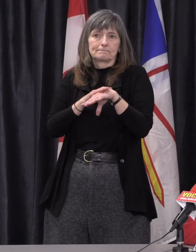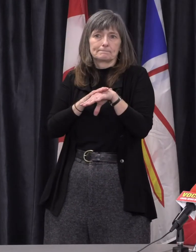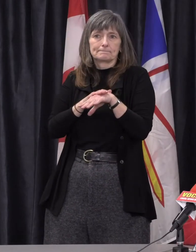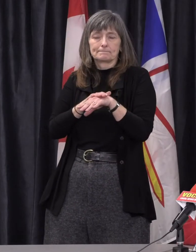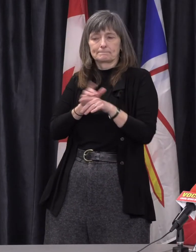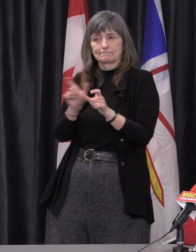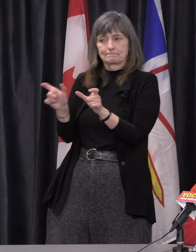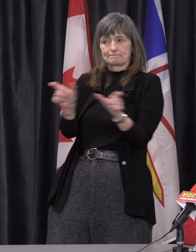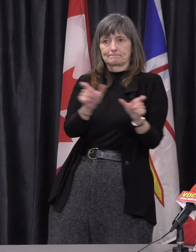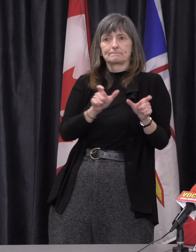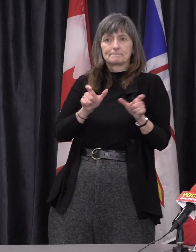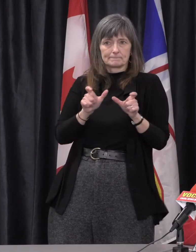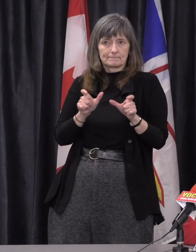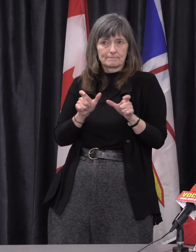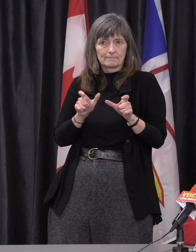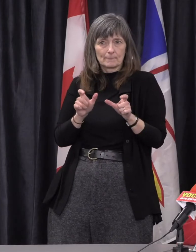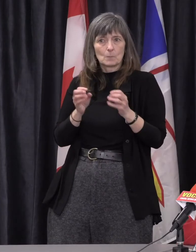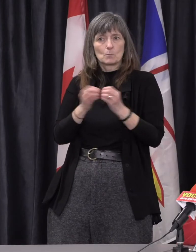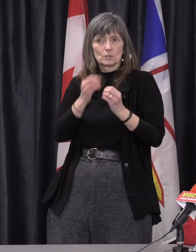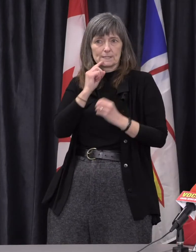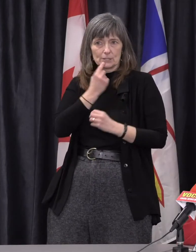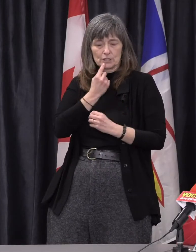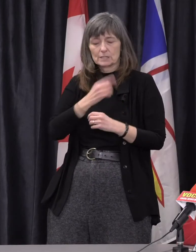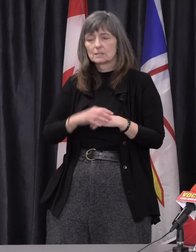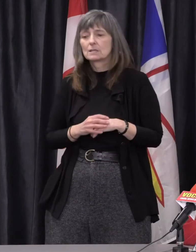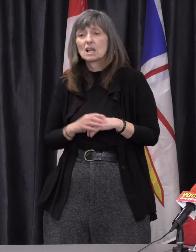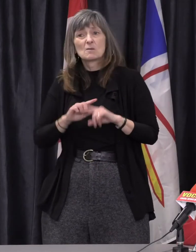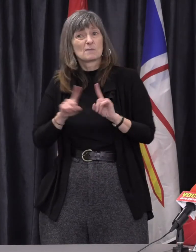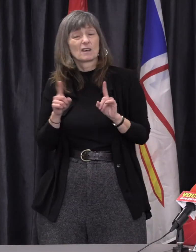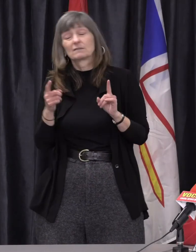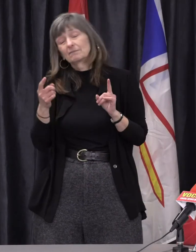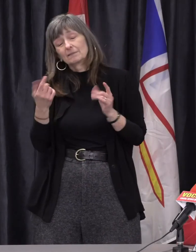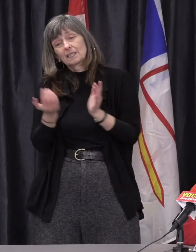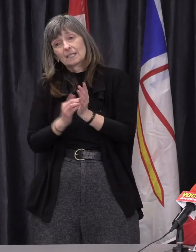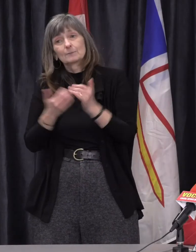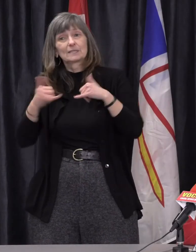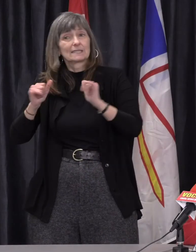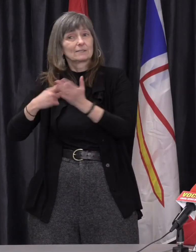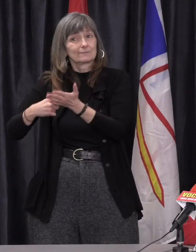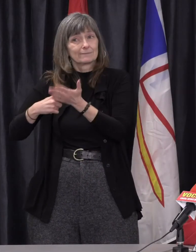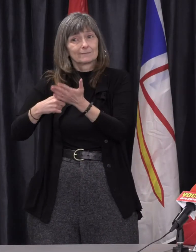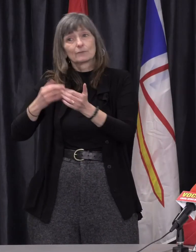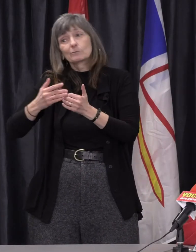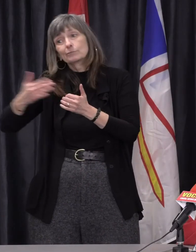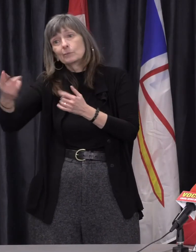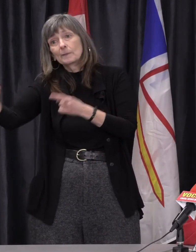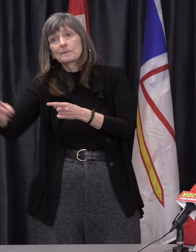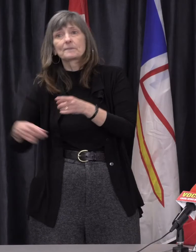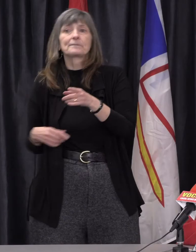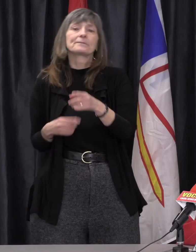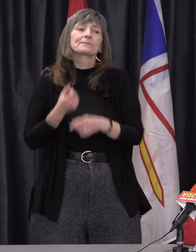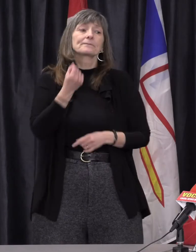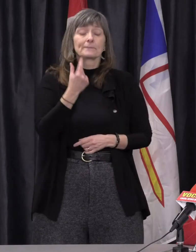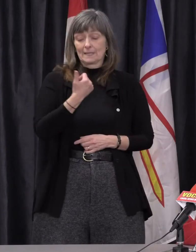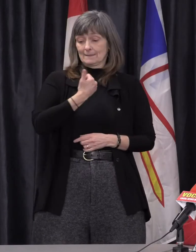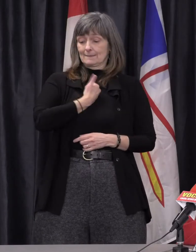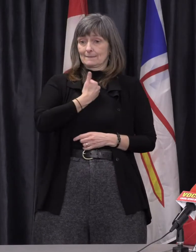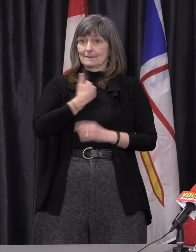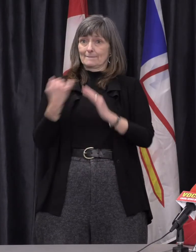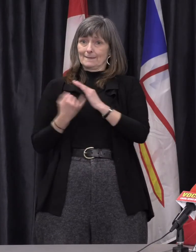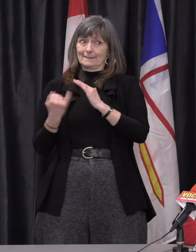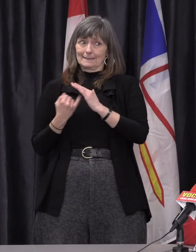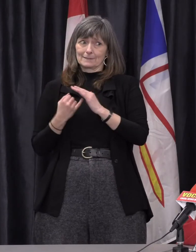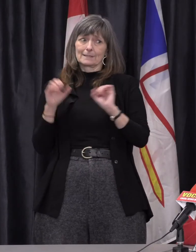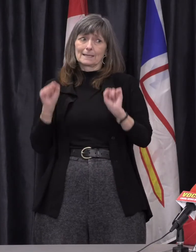do. But those are all part of ongoing discussions about how we should respond. Self-isolation can be pretty mentally